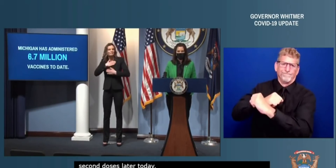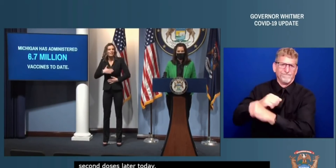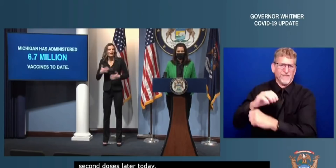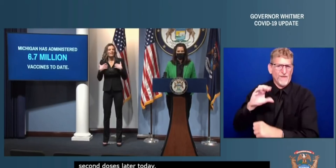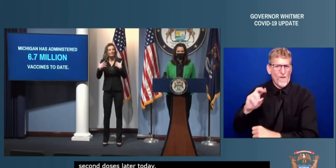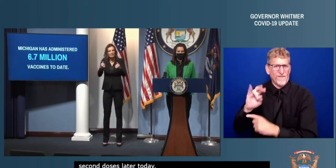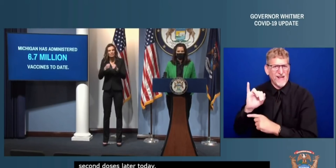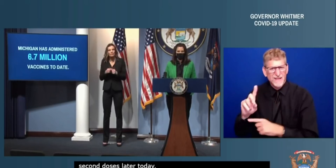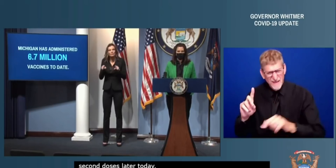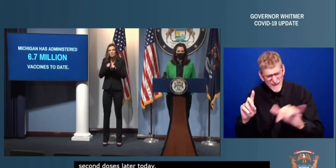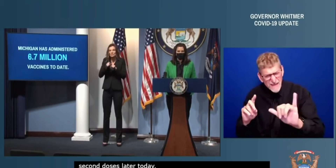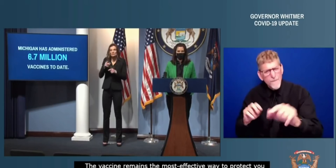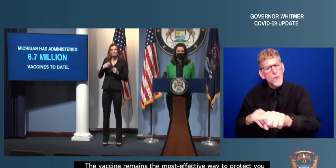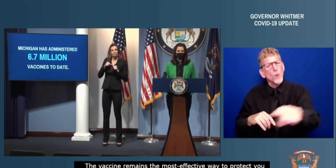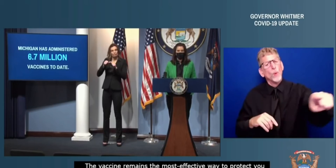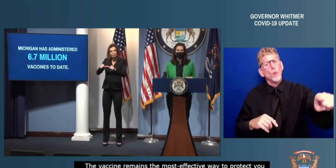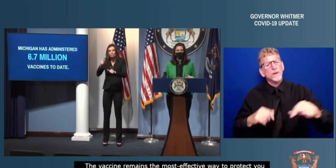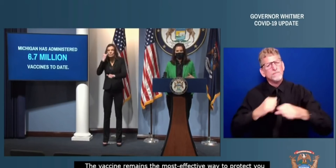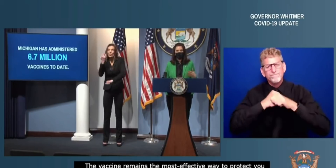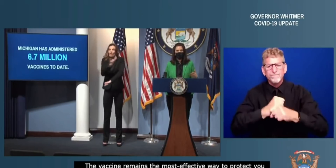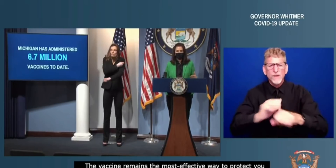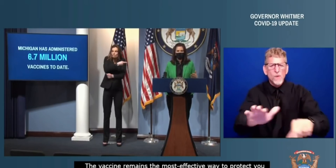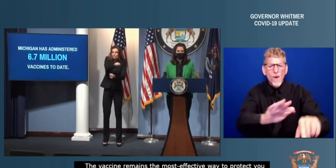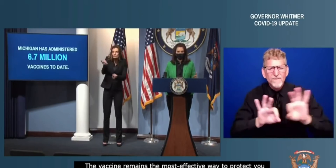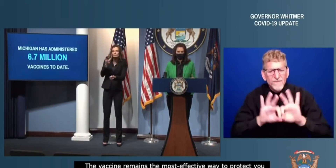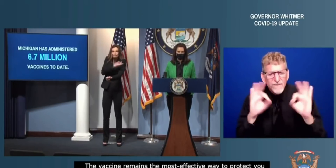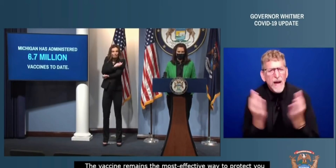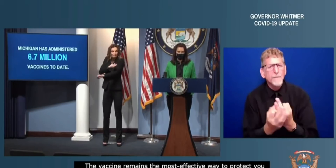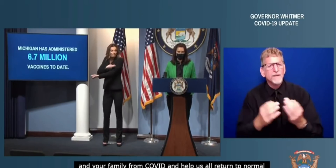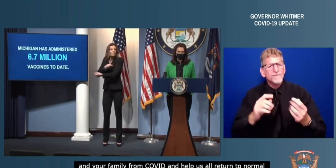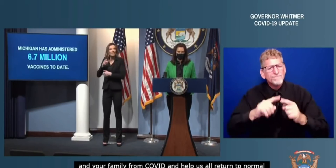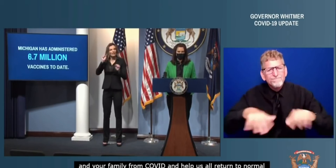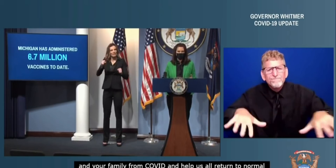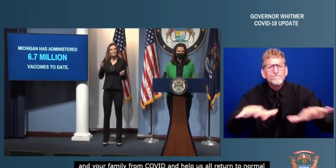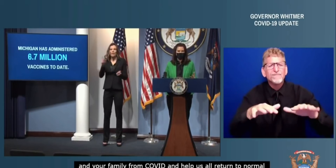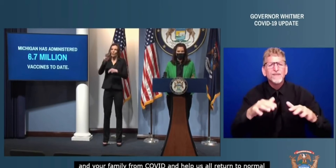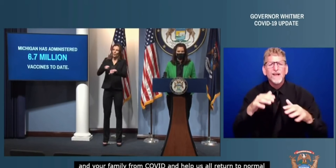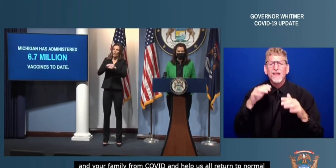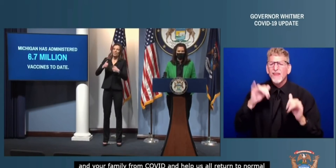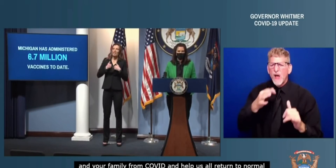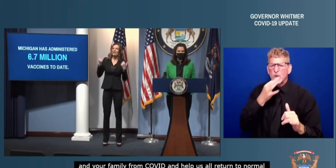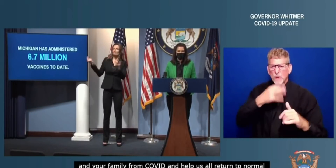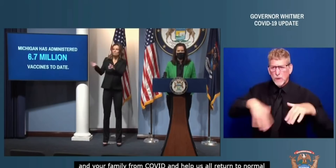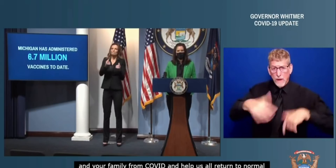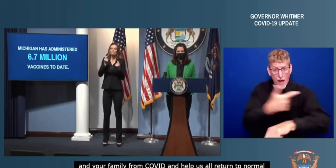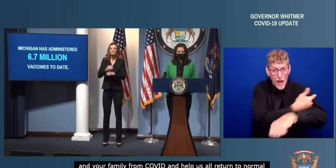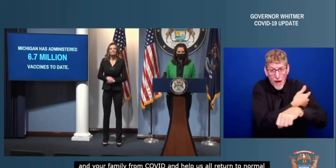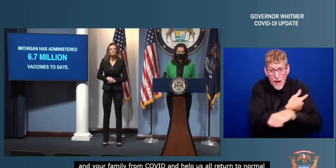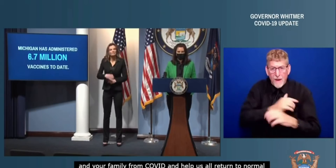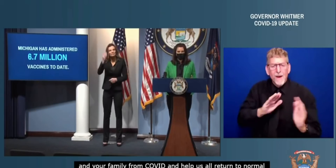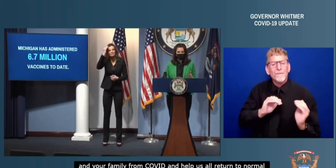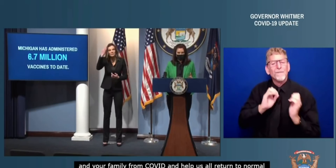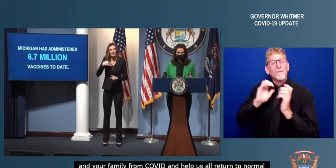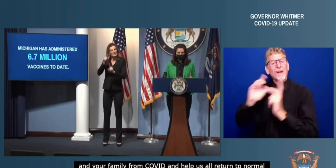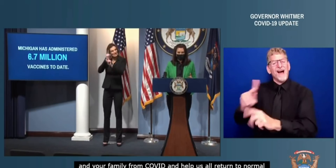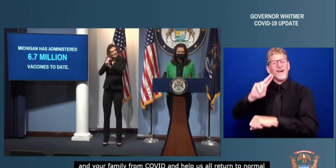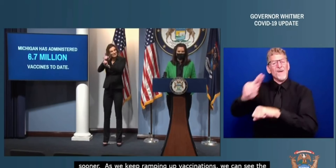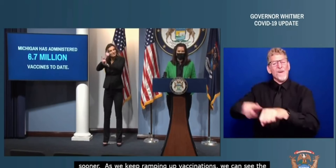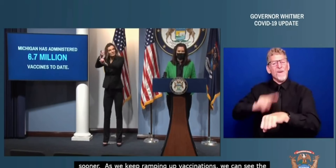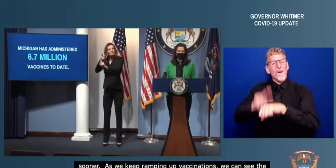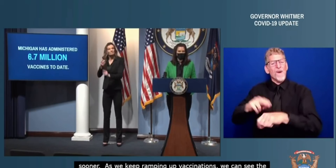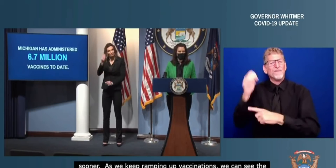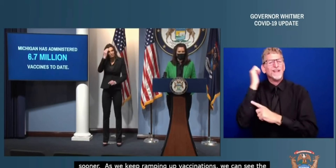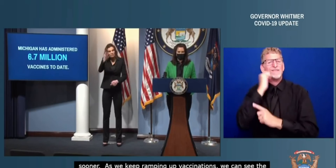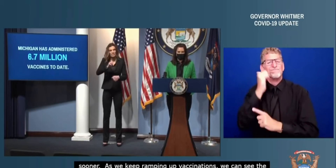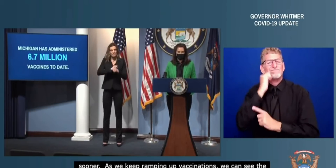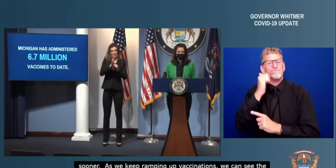As we keep ramping up vaccinations, we can all see the light at the end of the tunnel. It's getting brighter, but I want to remind you we're still in the